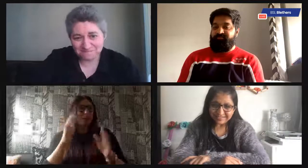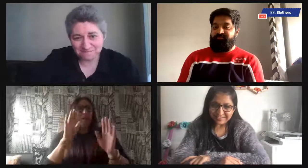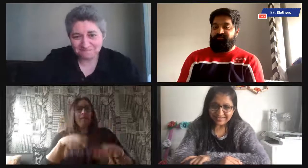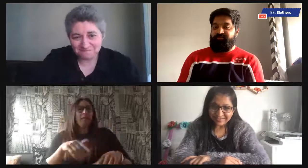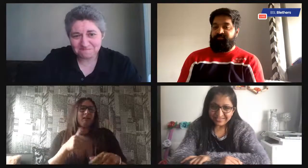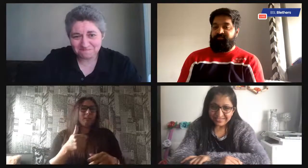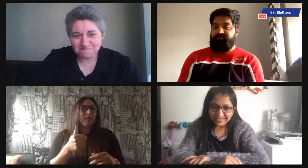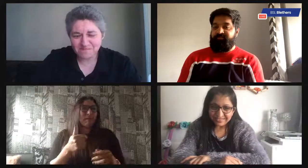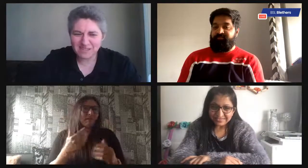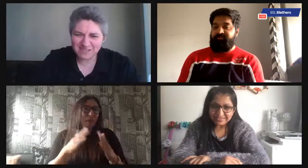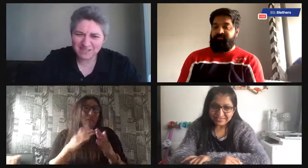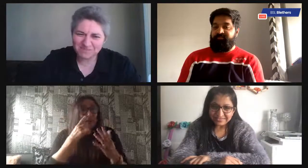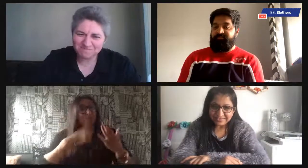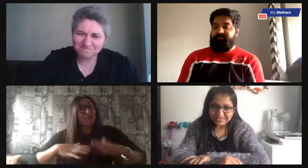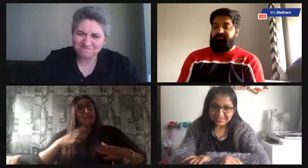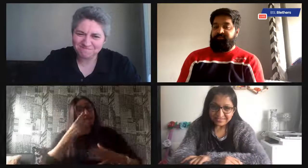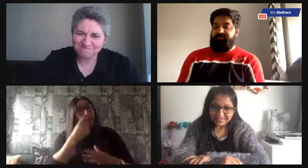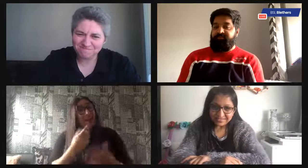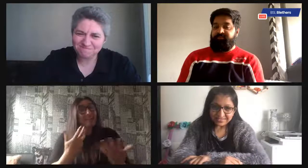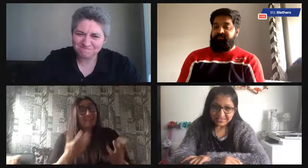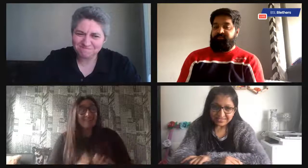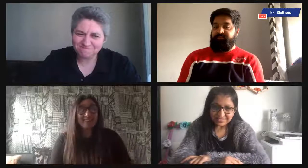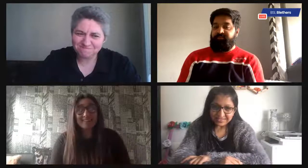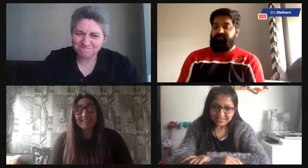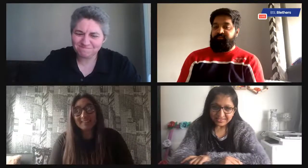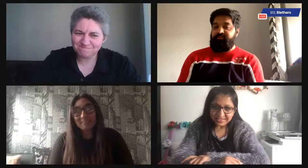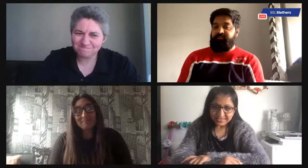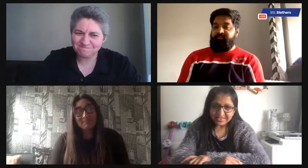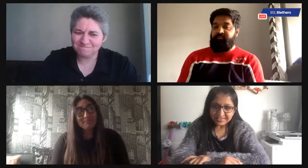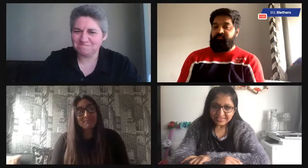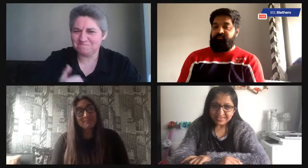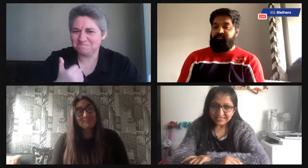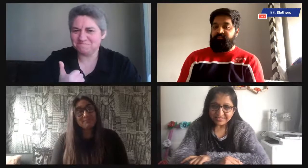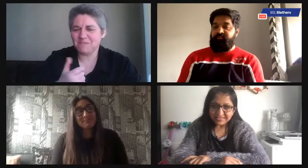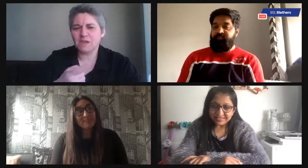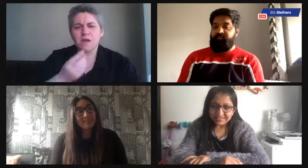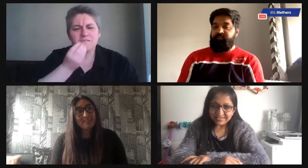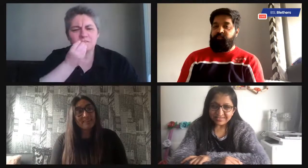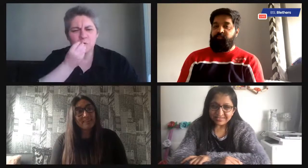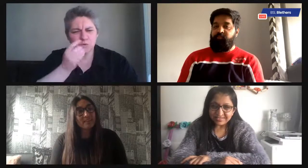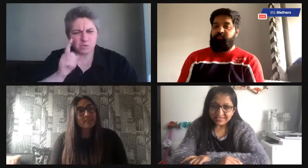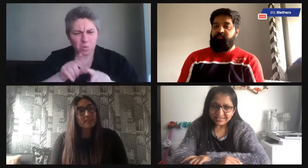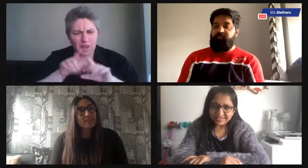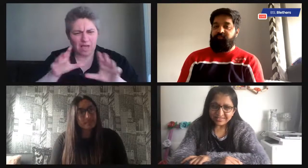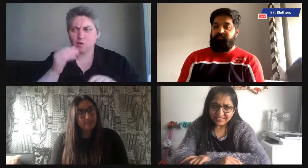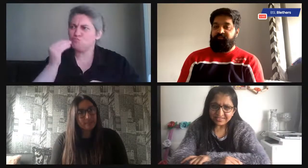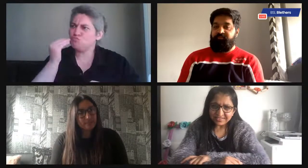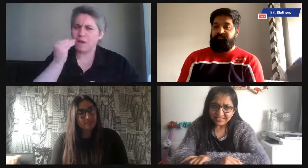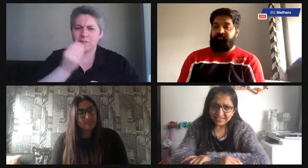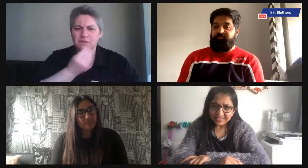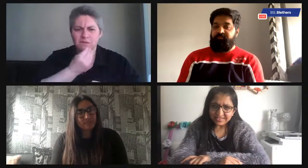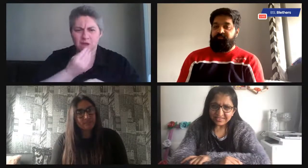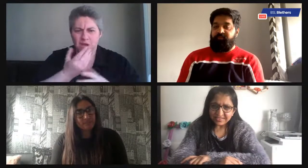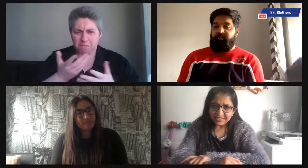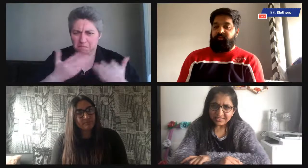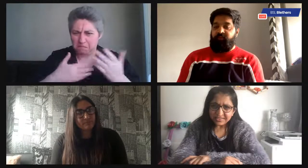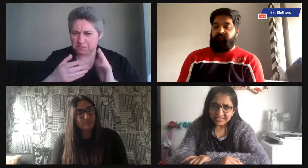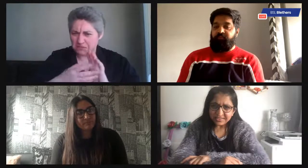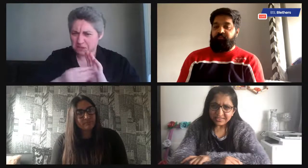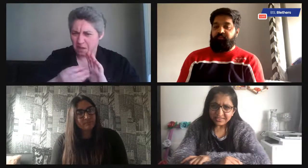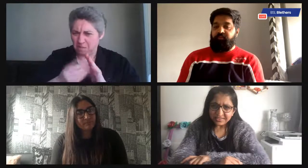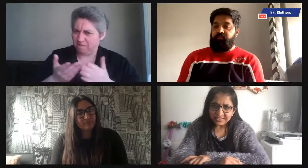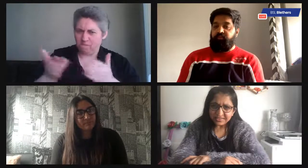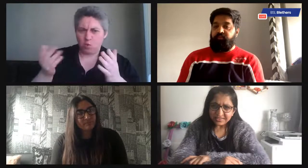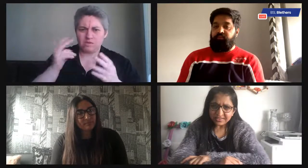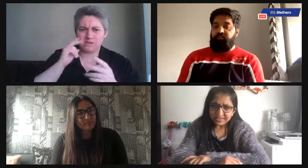still dress up, yeah, but some people just don't even feel motivated just now, but it's trying to sort of keep that things going. And what's the